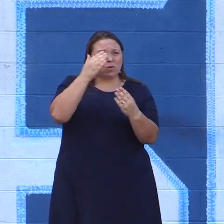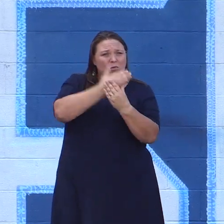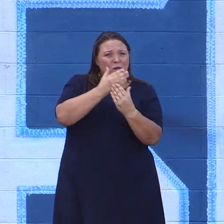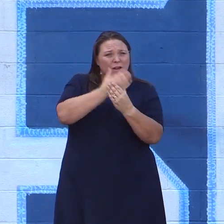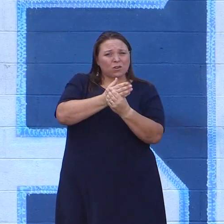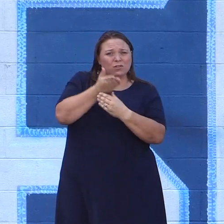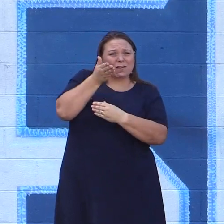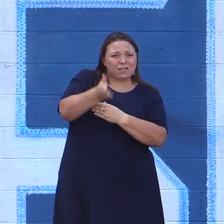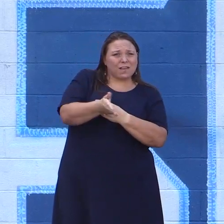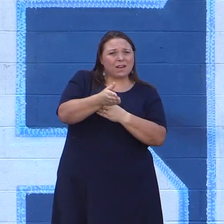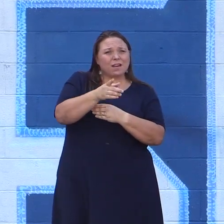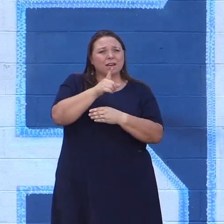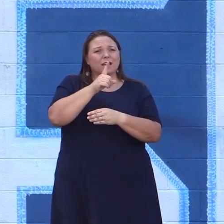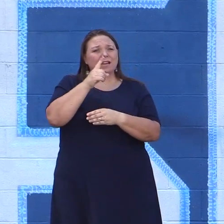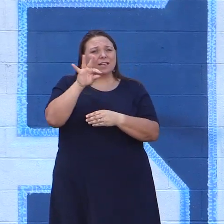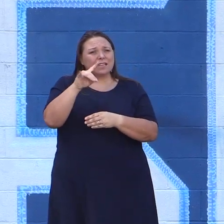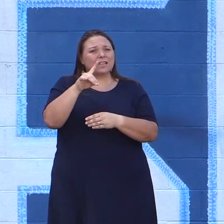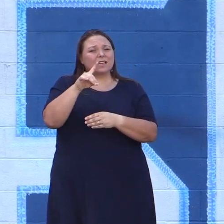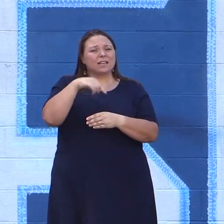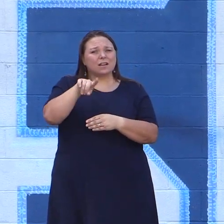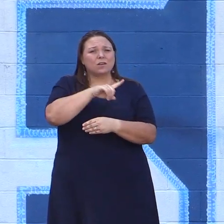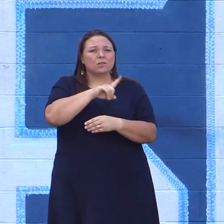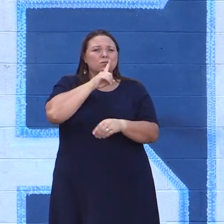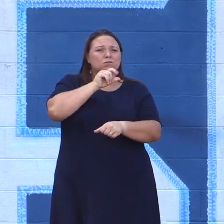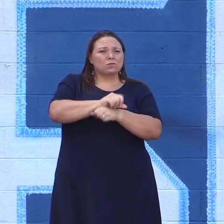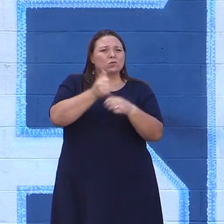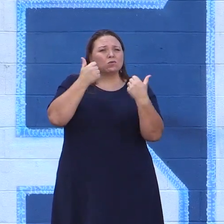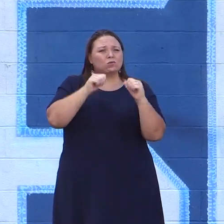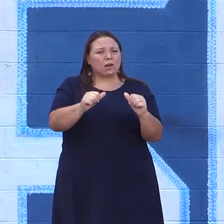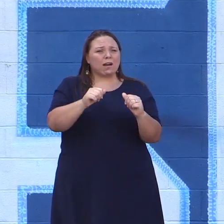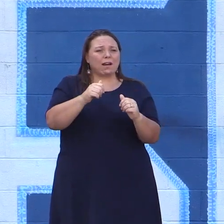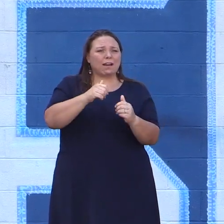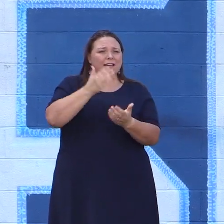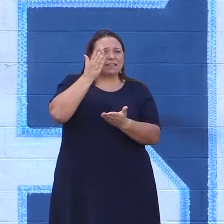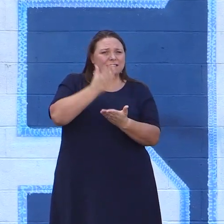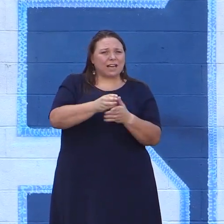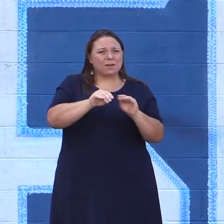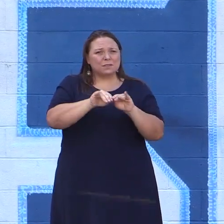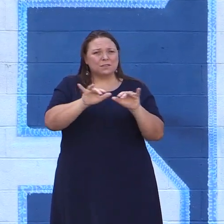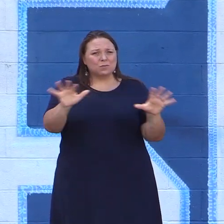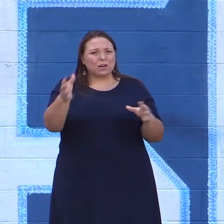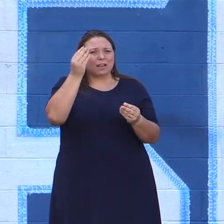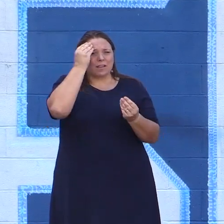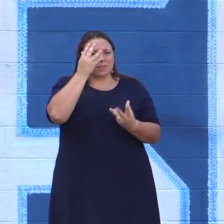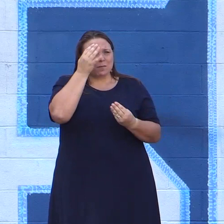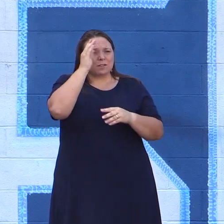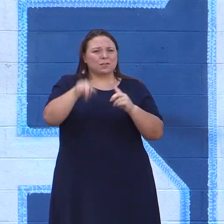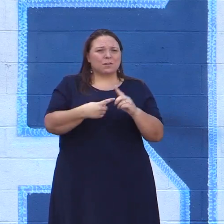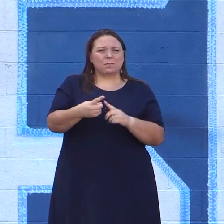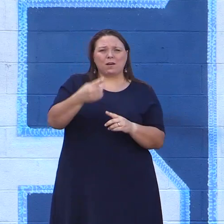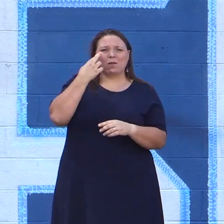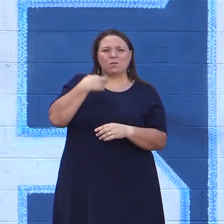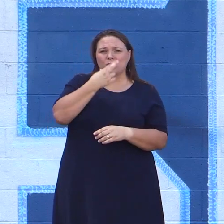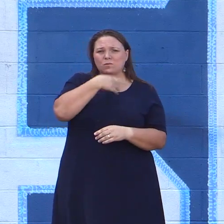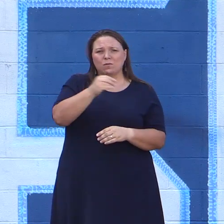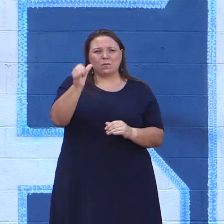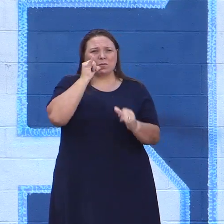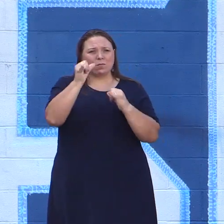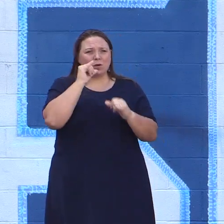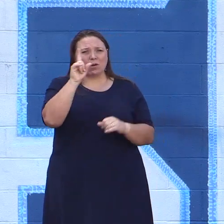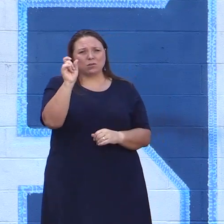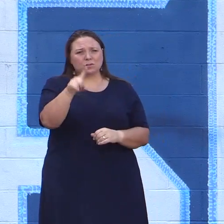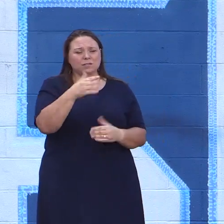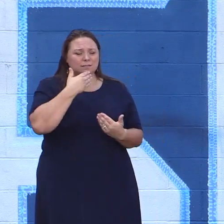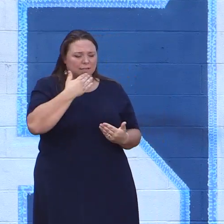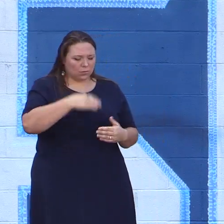has there been a deliberate attempt to withhold information about COVID numbers in bars and restaurants? Thank you.